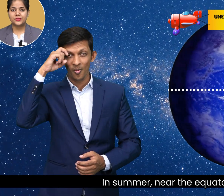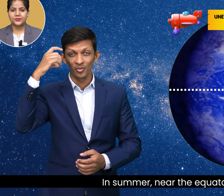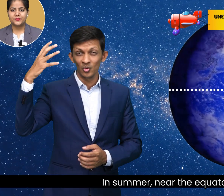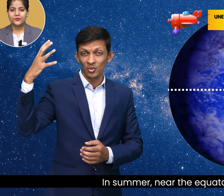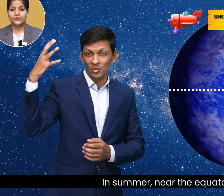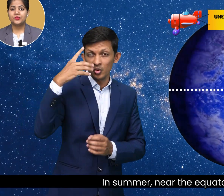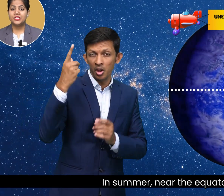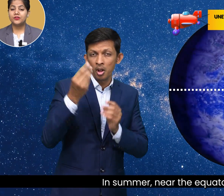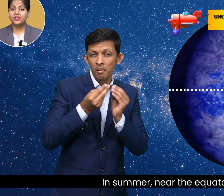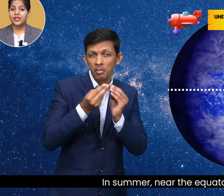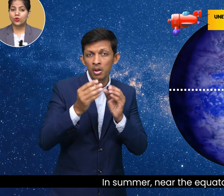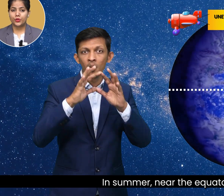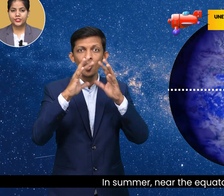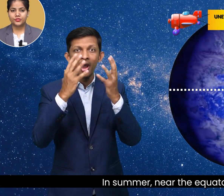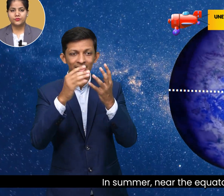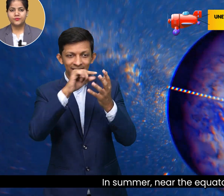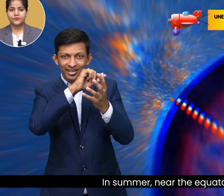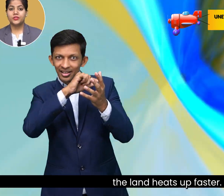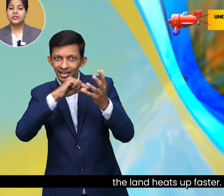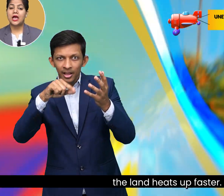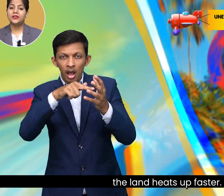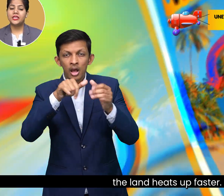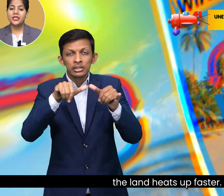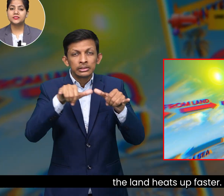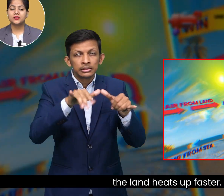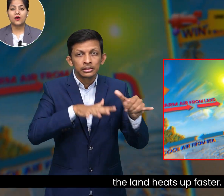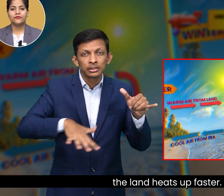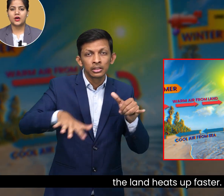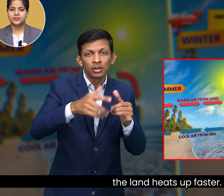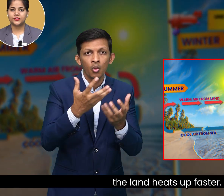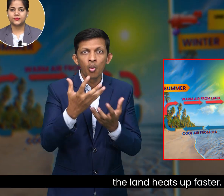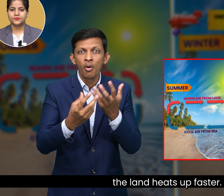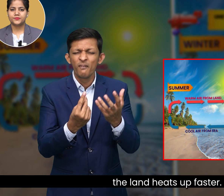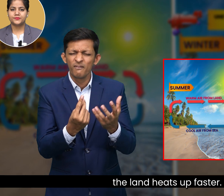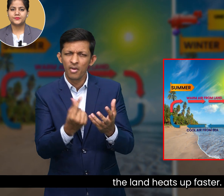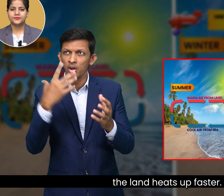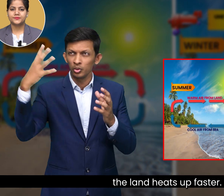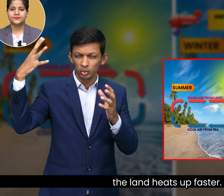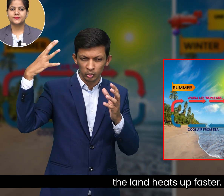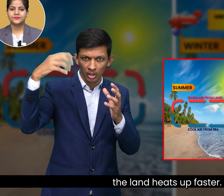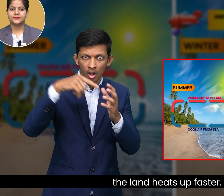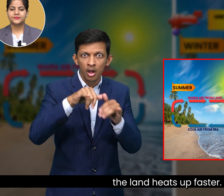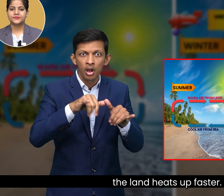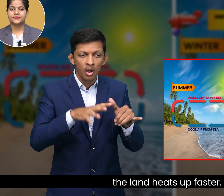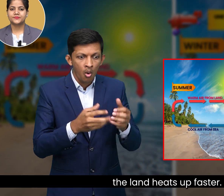In summer, near the equator, the land heats up faster.